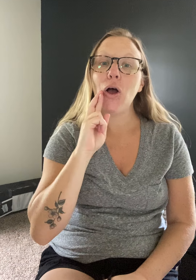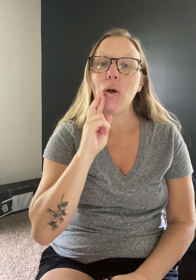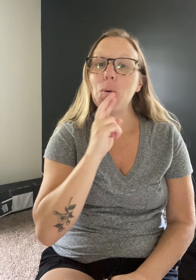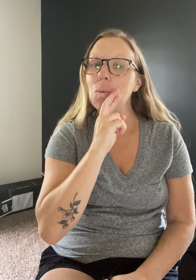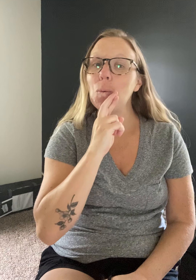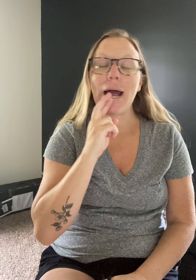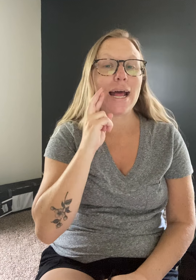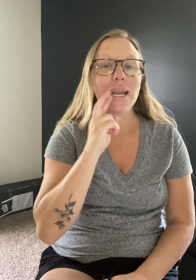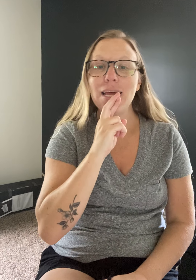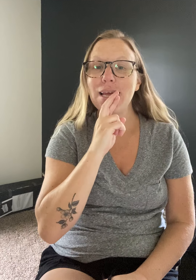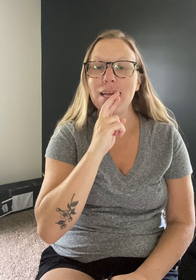red,